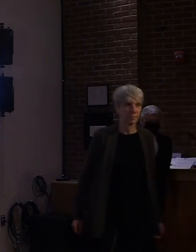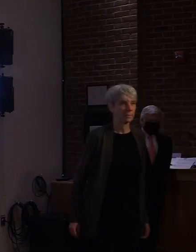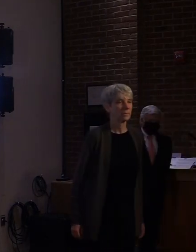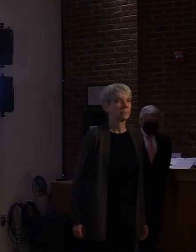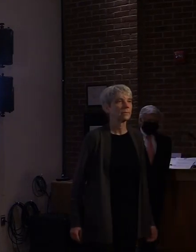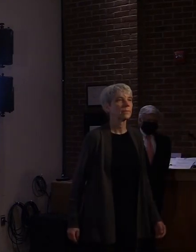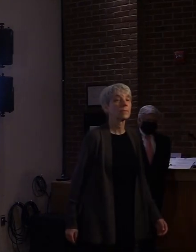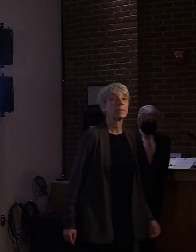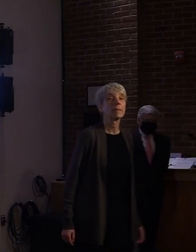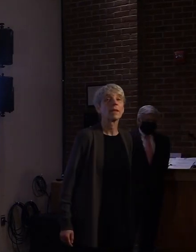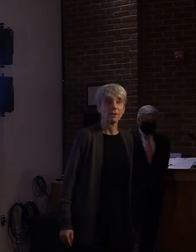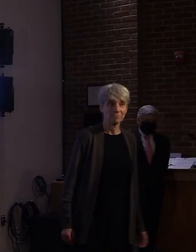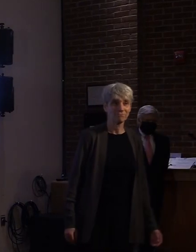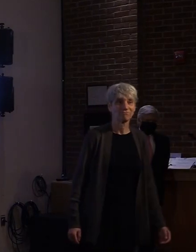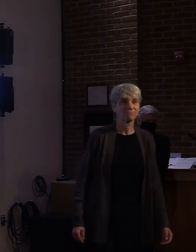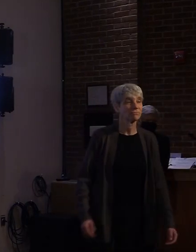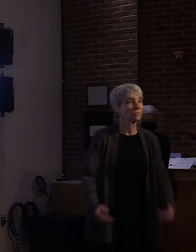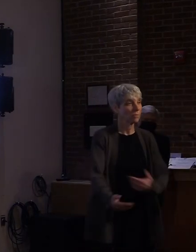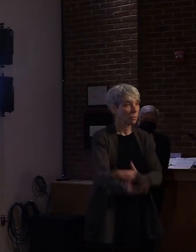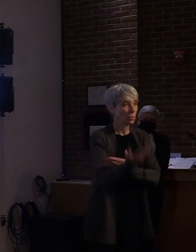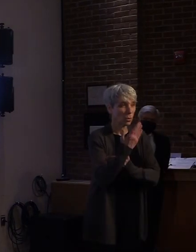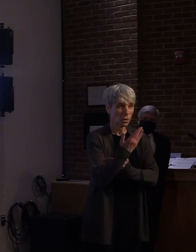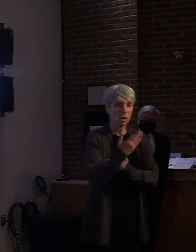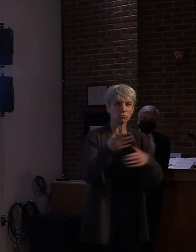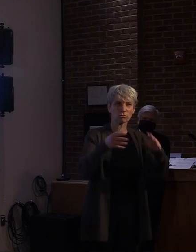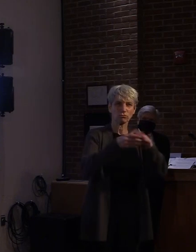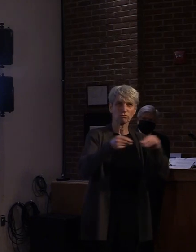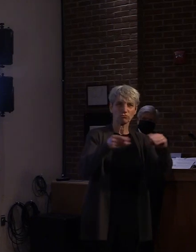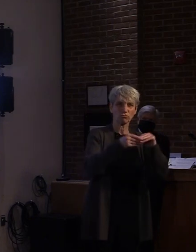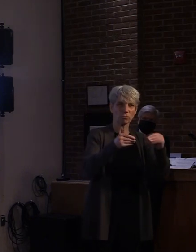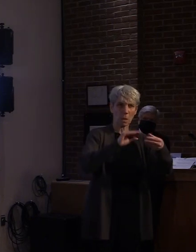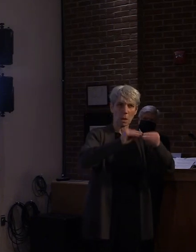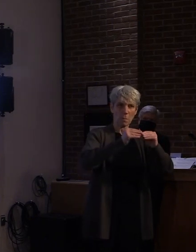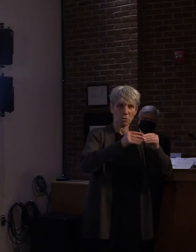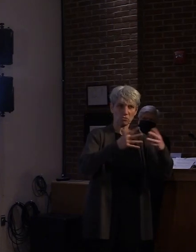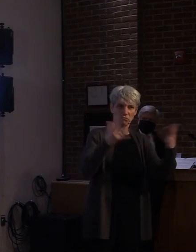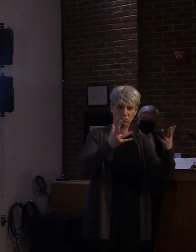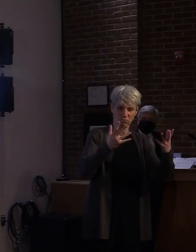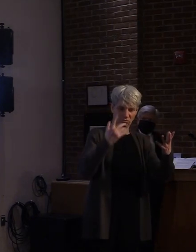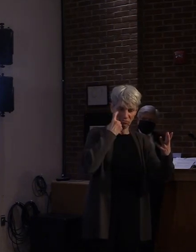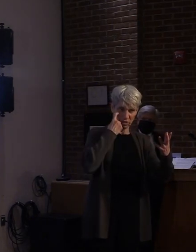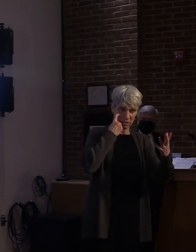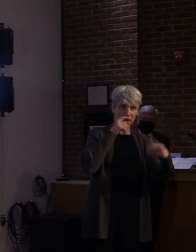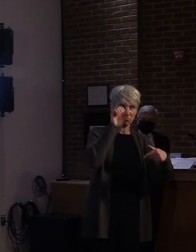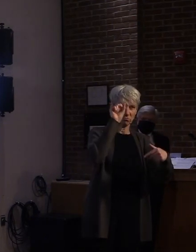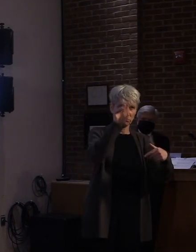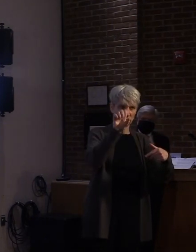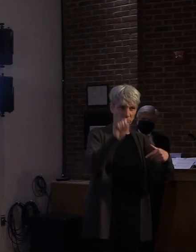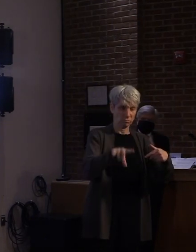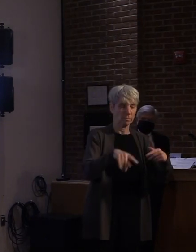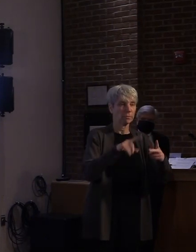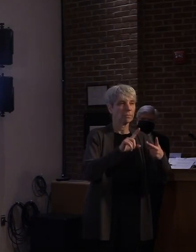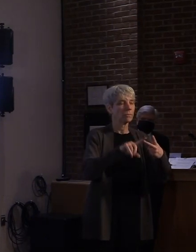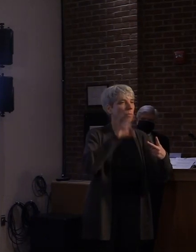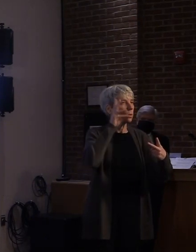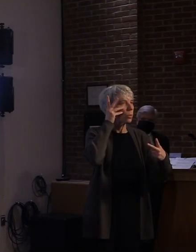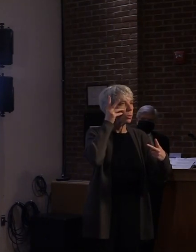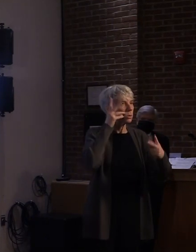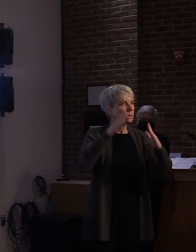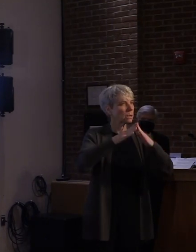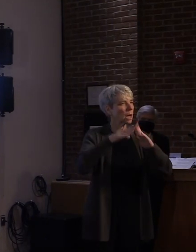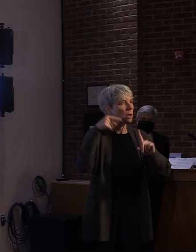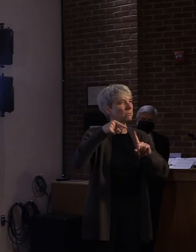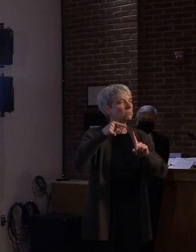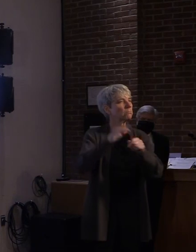What I'd like to do this morning is a brief update on our numbers, brief update on Winooski, and a discussion